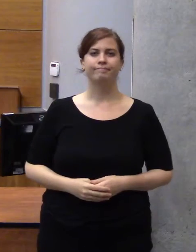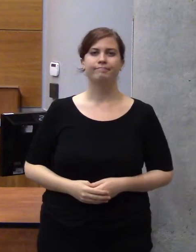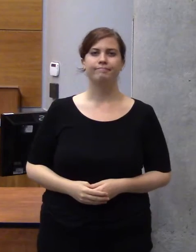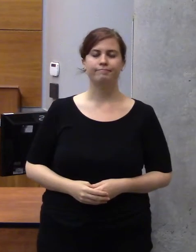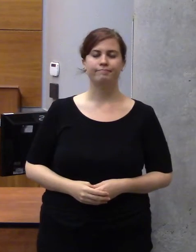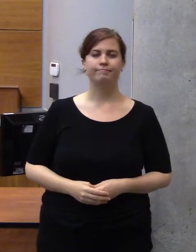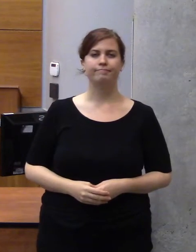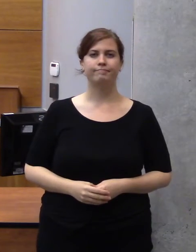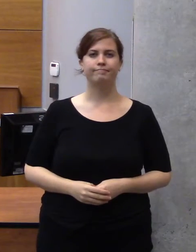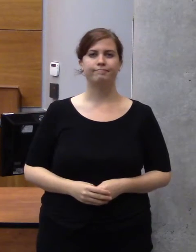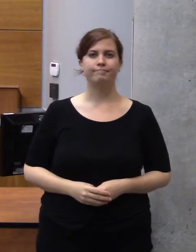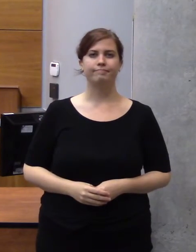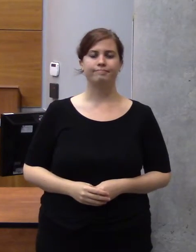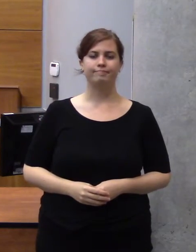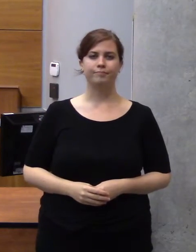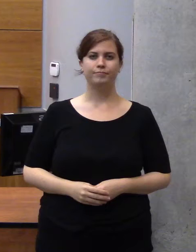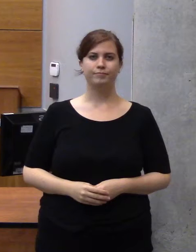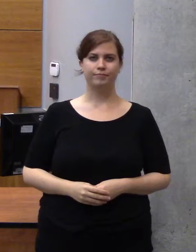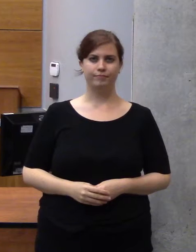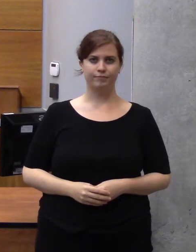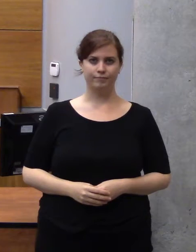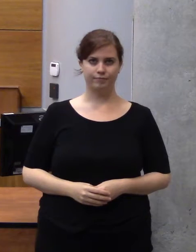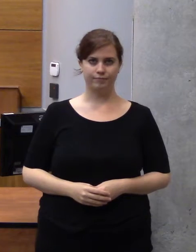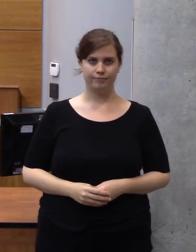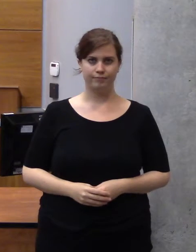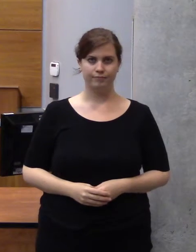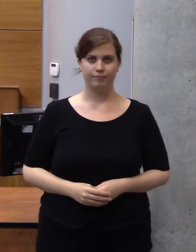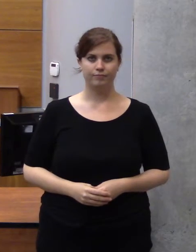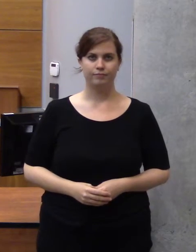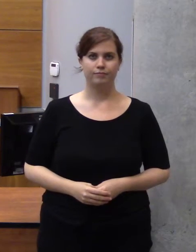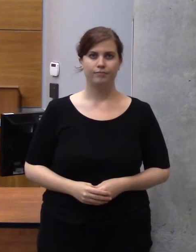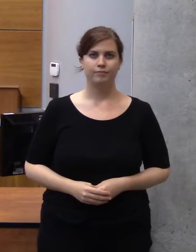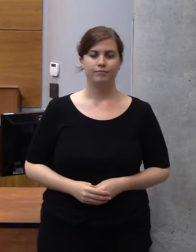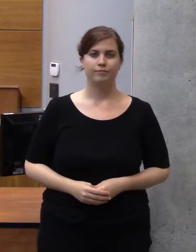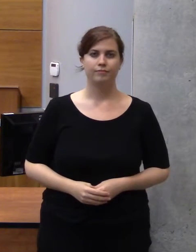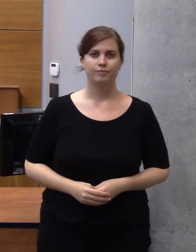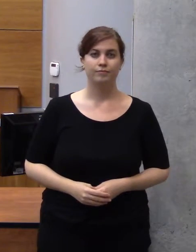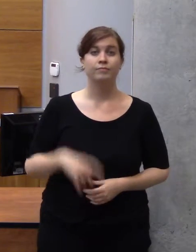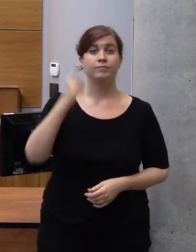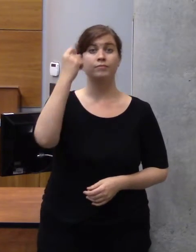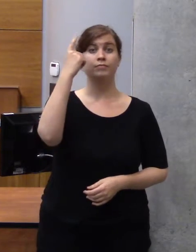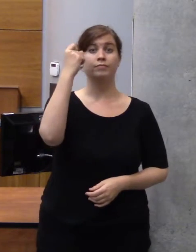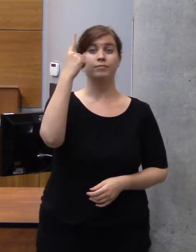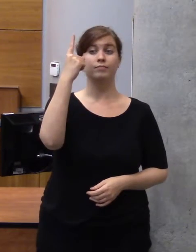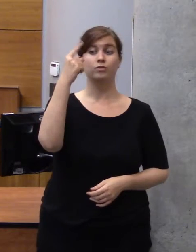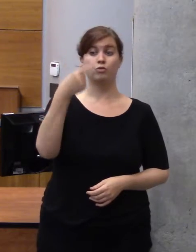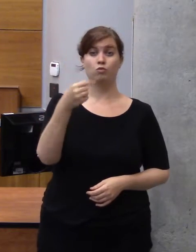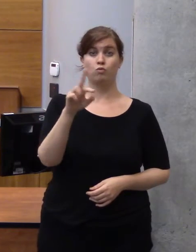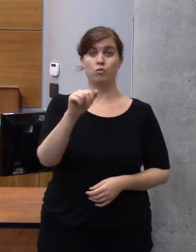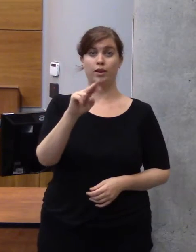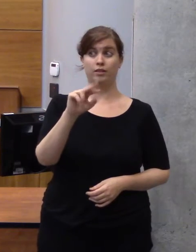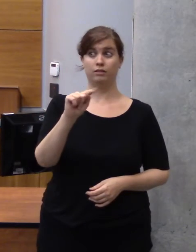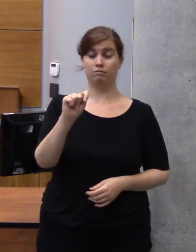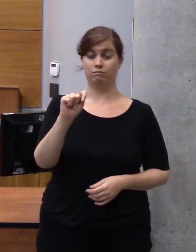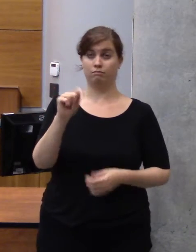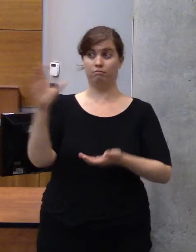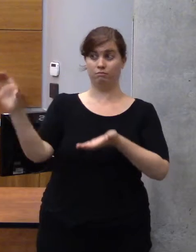with Ecole, I was working on a grant application with TD Bank, which should seem great. TD Bank has plenty of money to